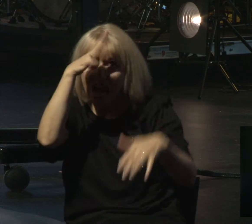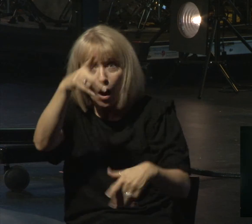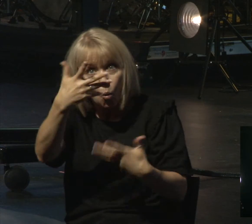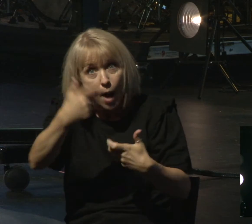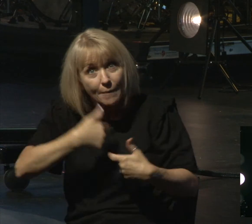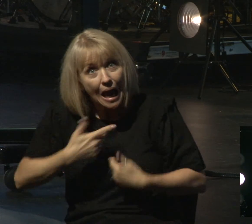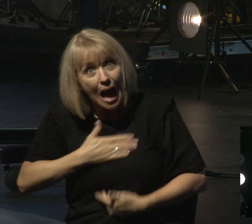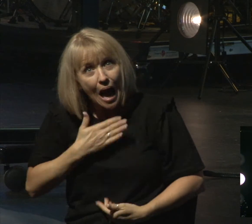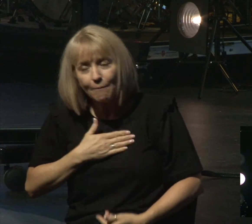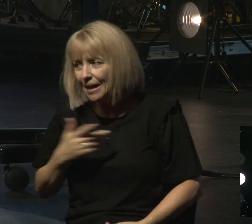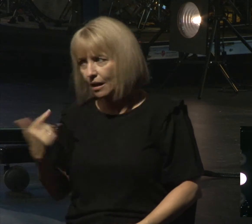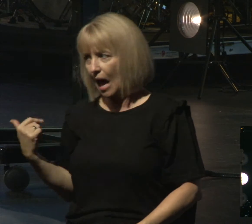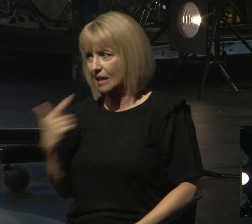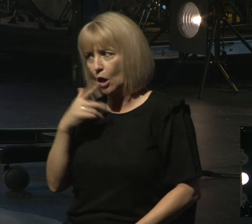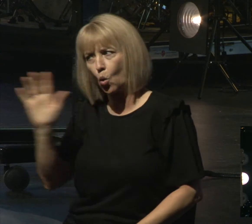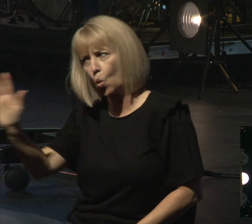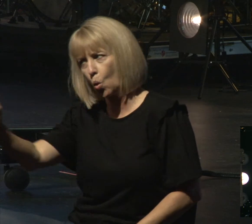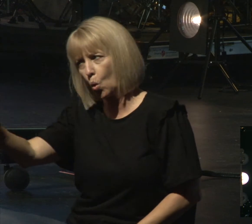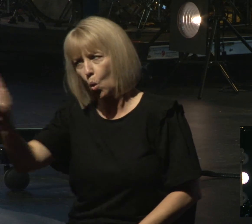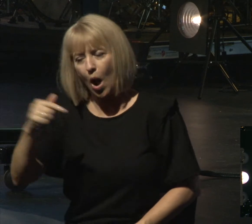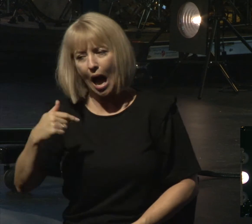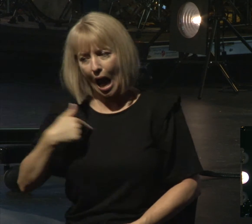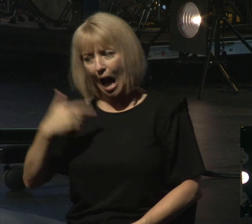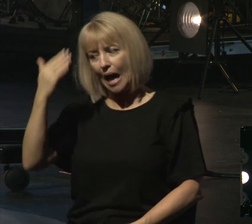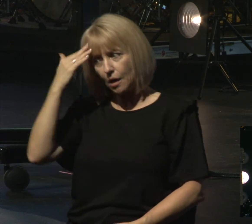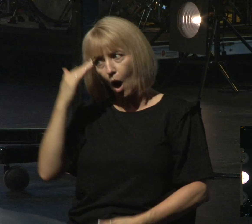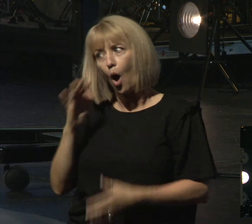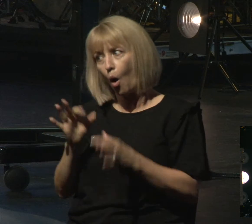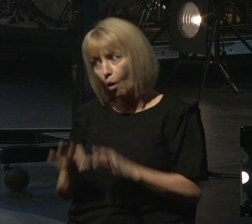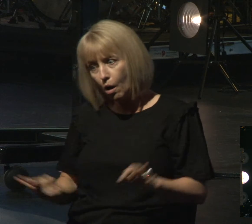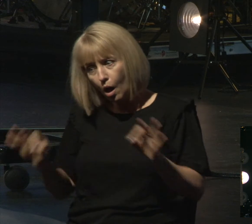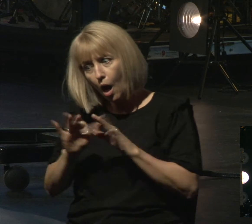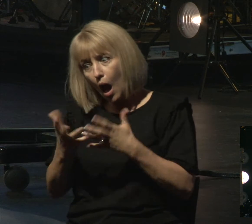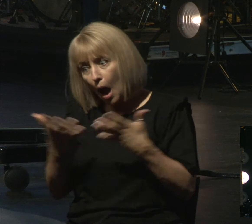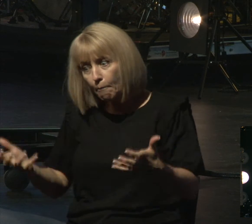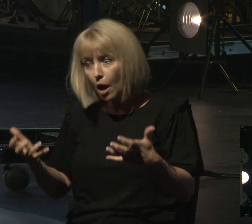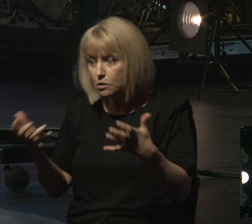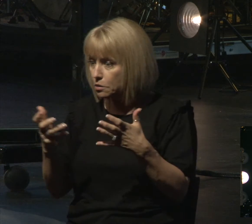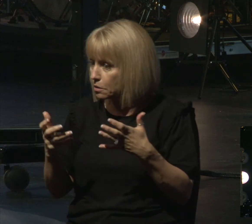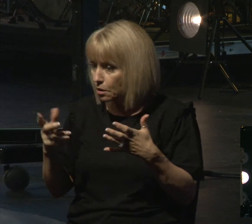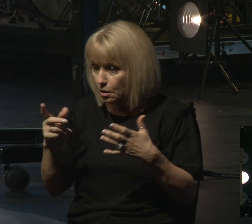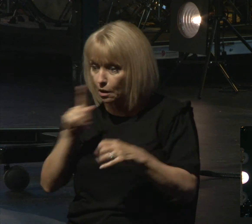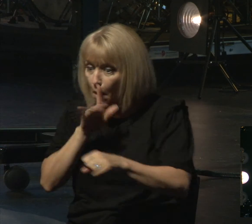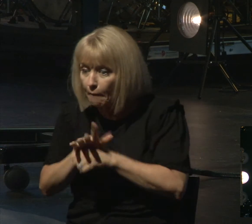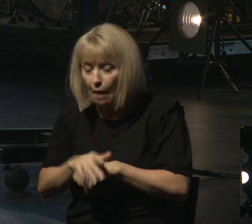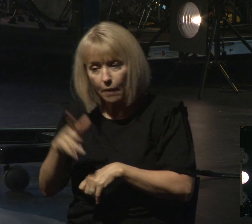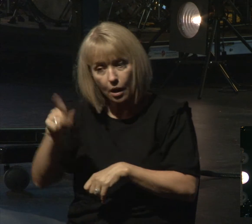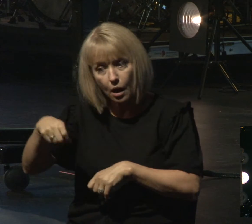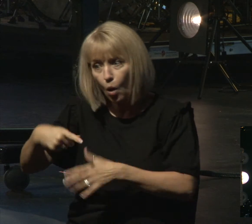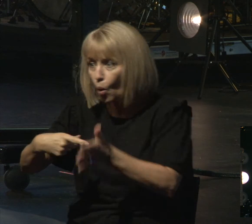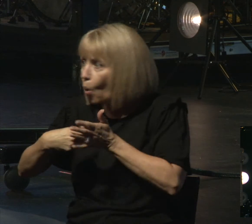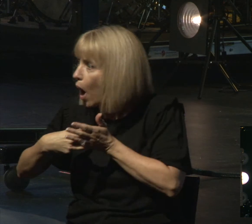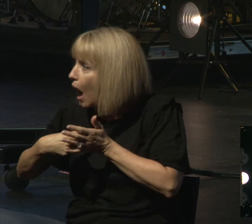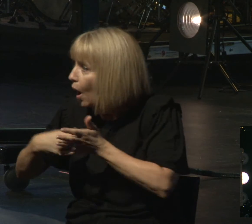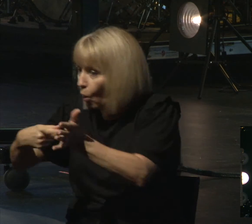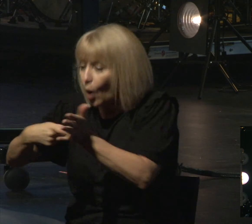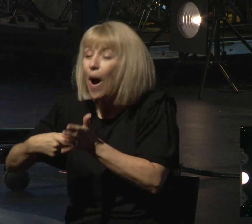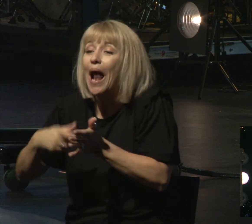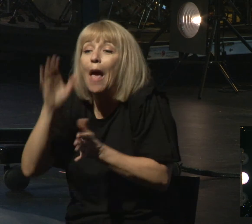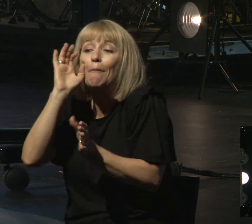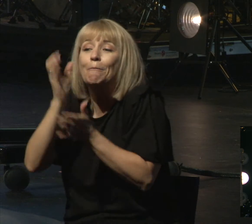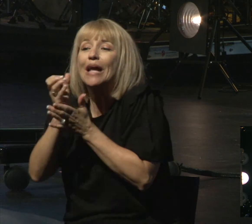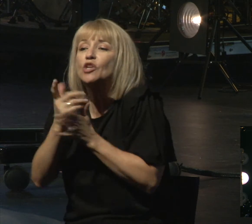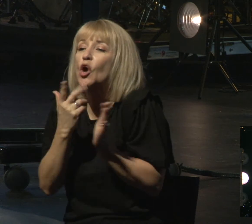I've counted the cost. And I know that a dog isn't something that I'm willing to commit to. Like, a dog looks cute in a